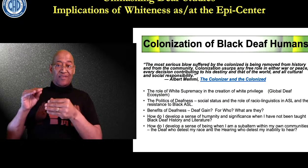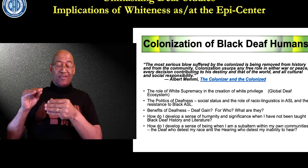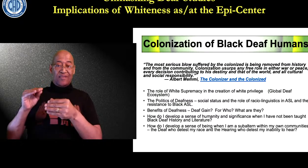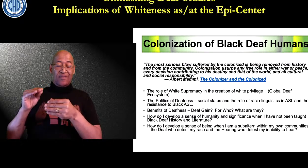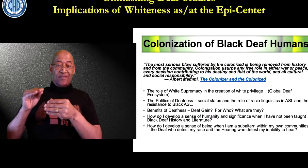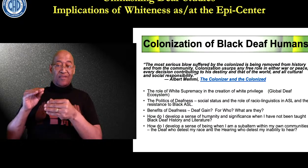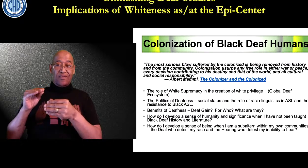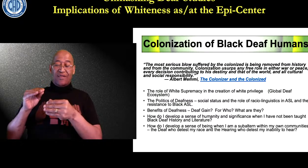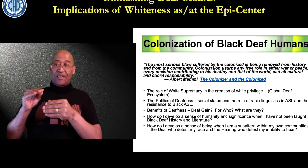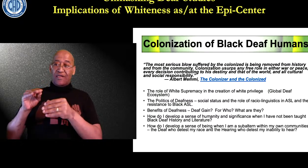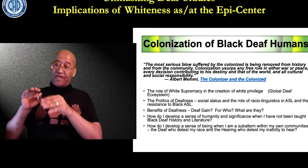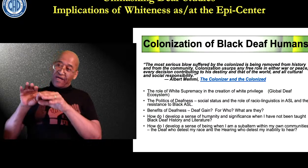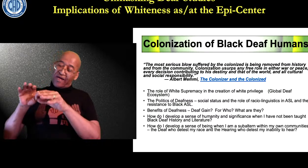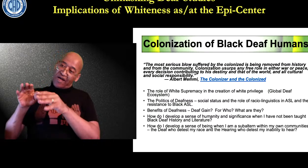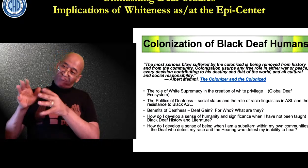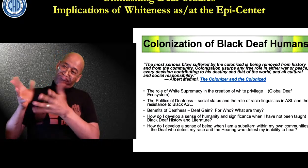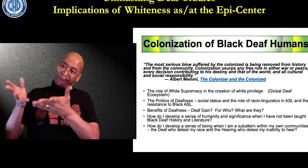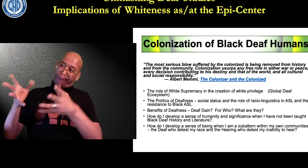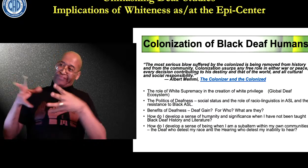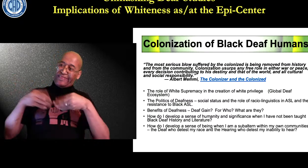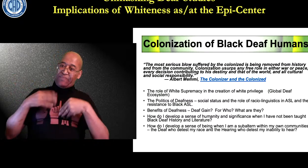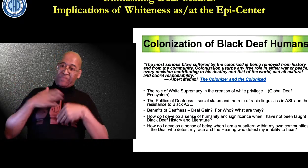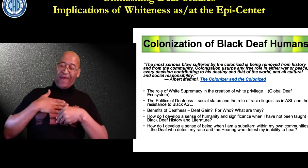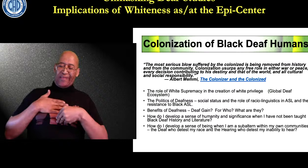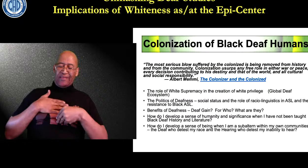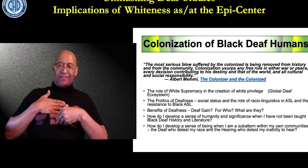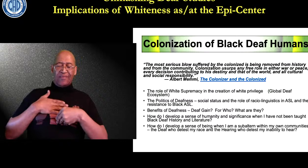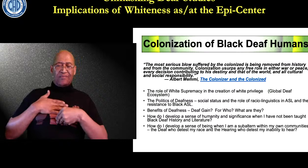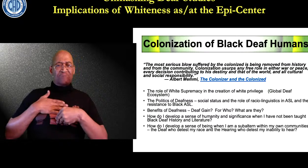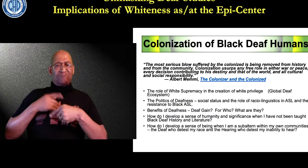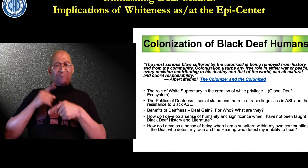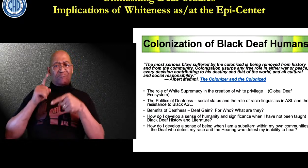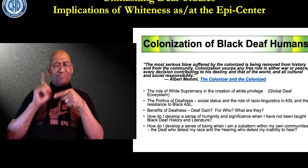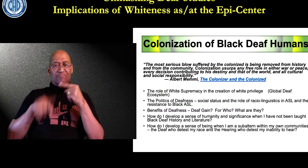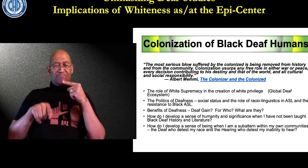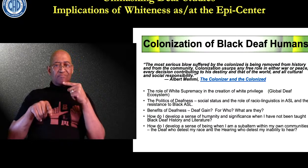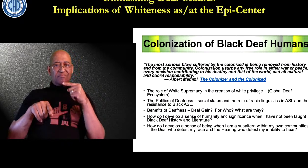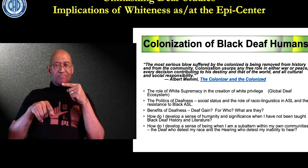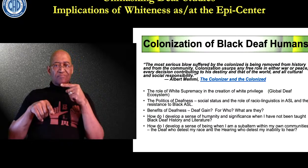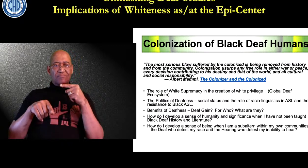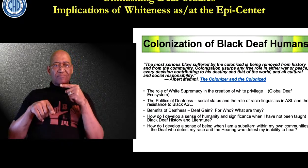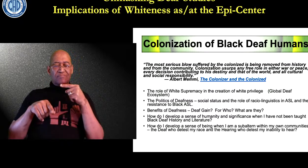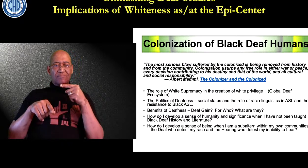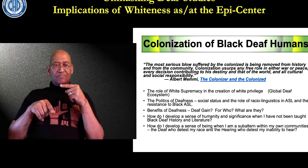Do I follow white history and their stories?